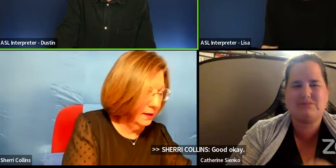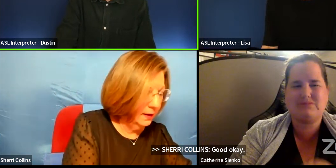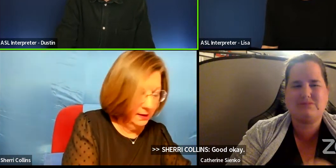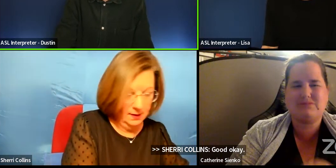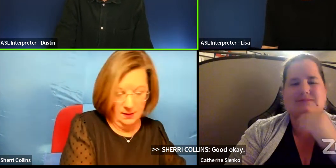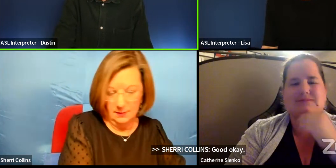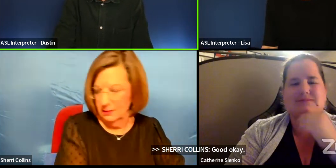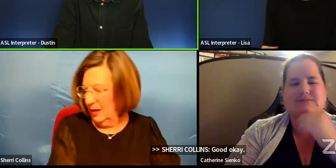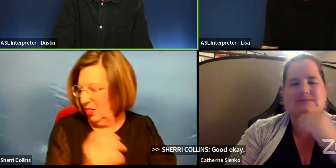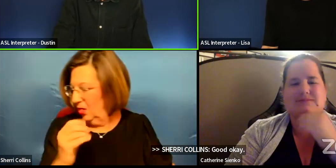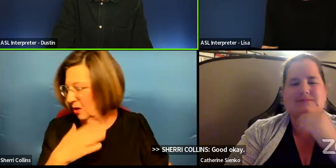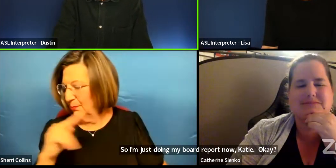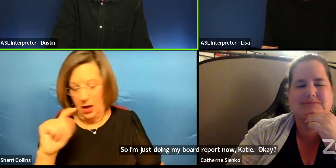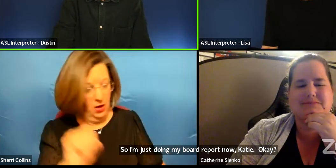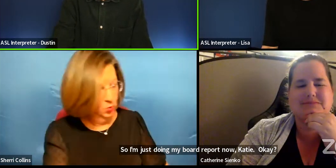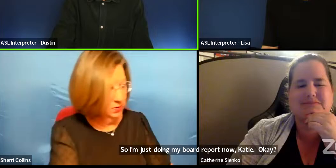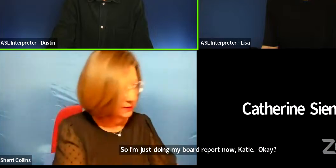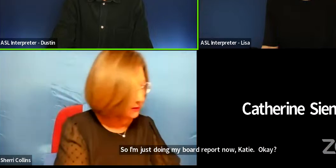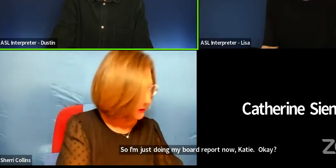Okay.